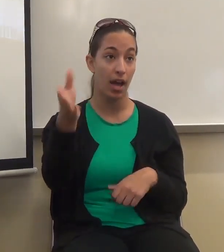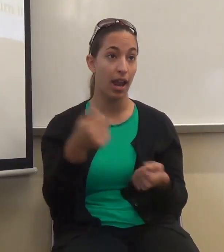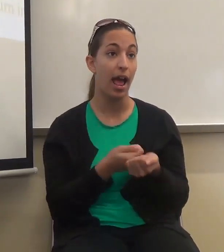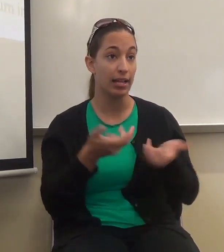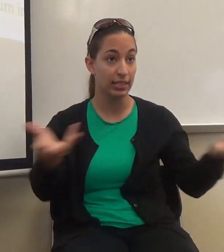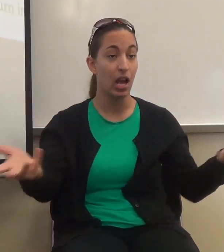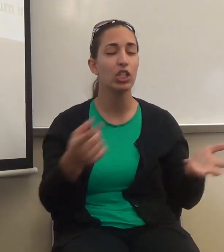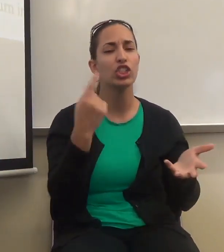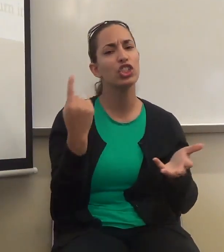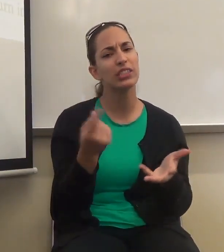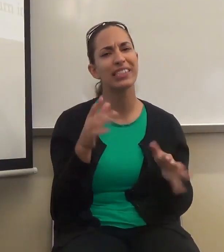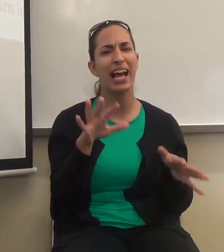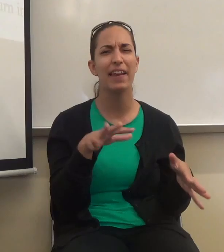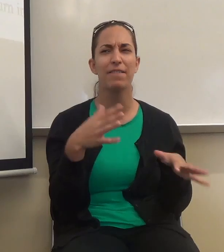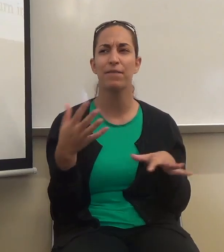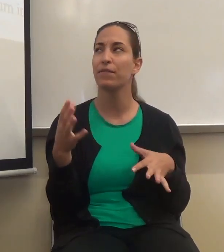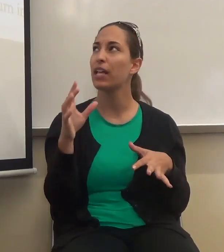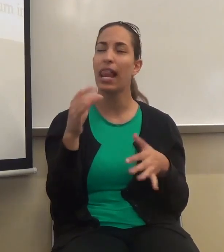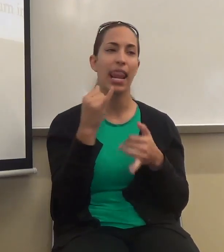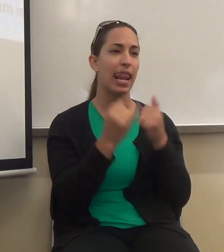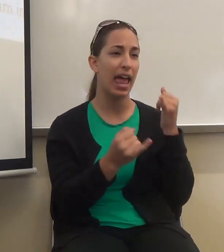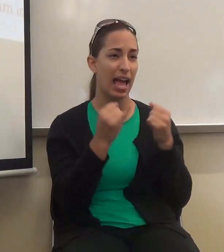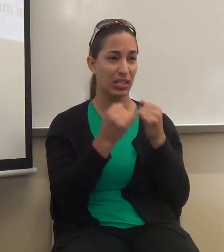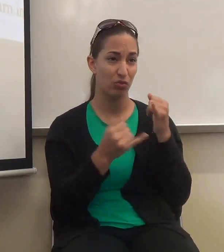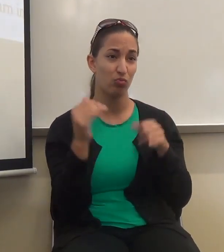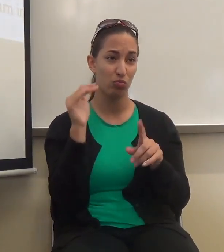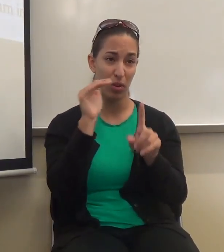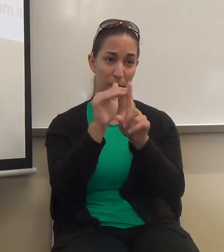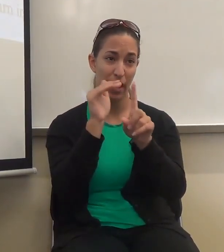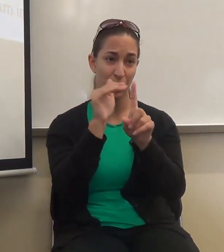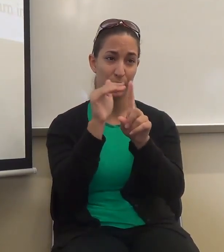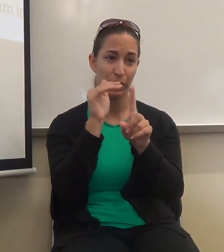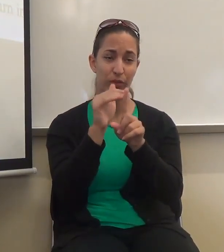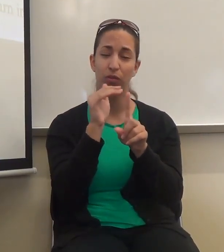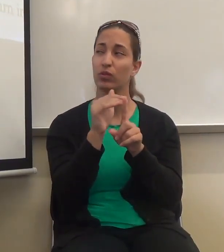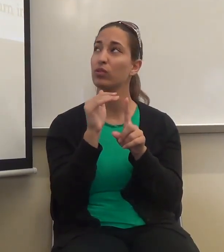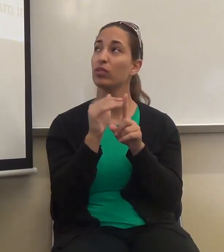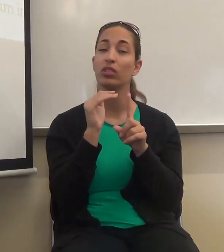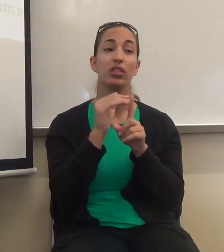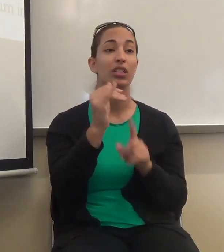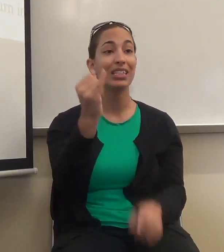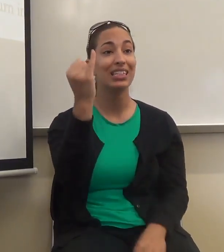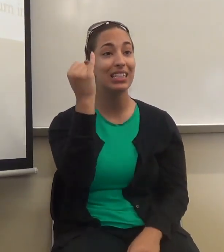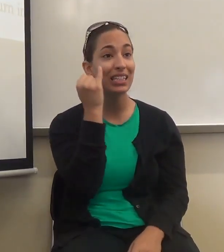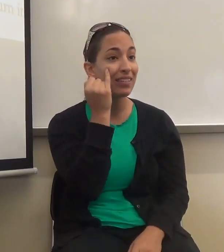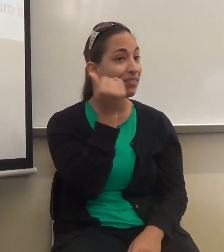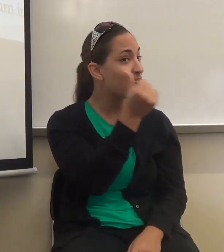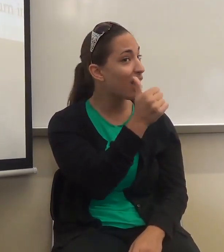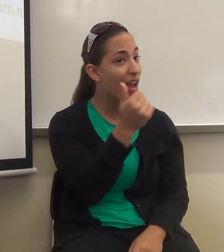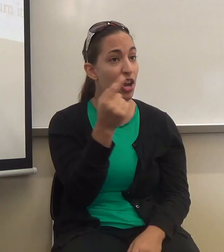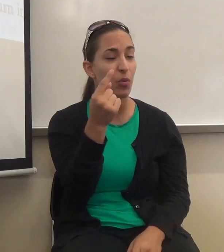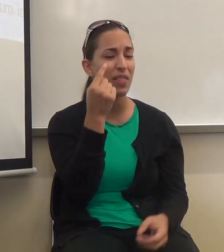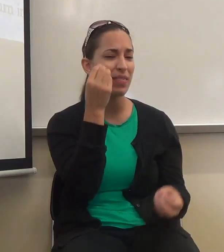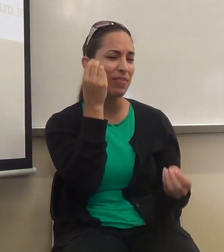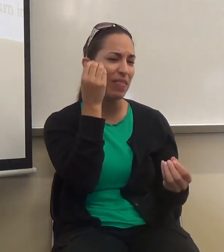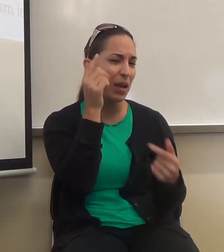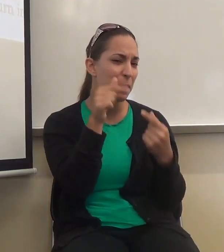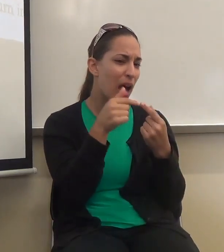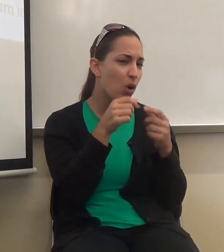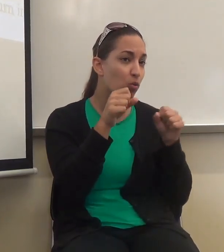a kind of a last reminder here. If anyone is thinking of dropping a